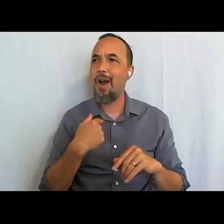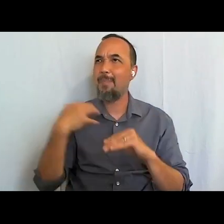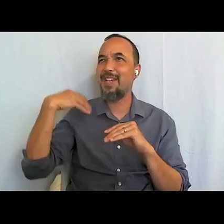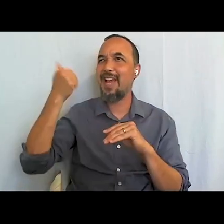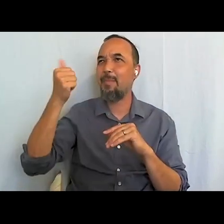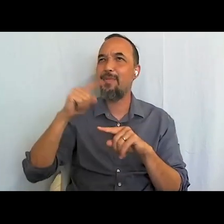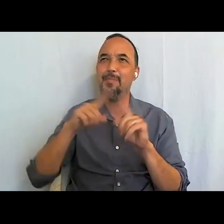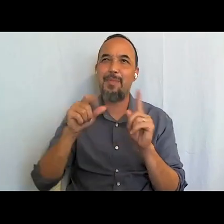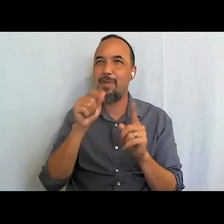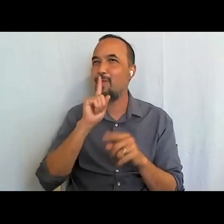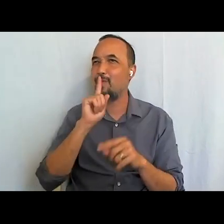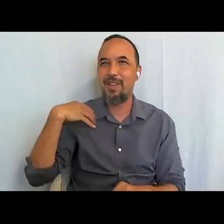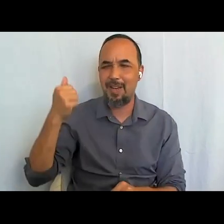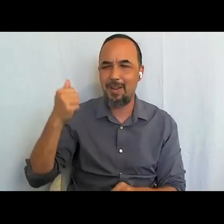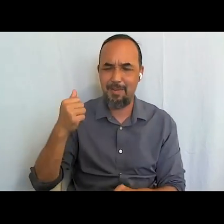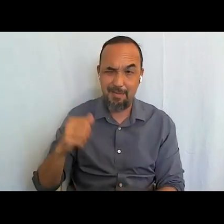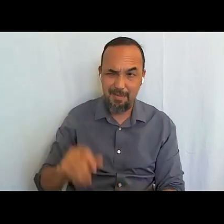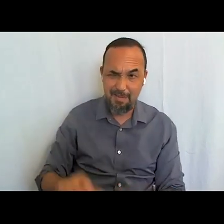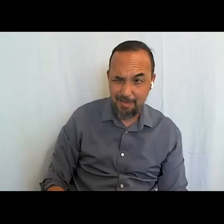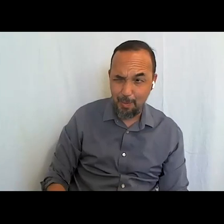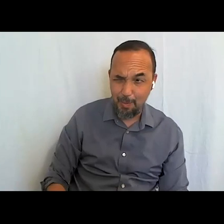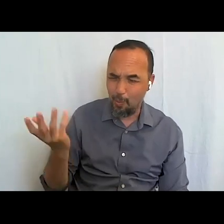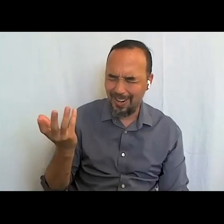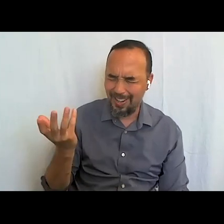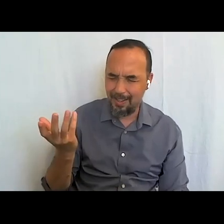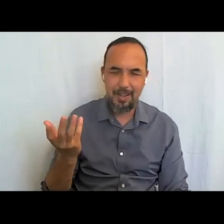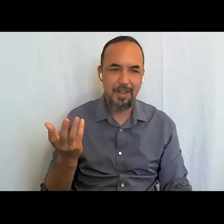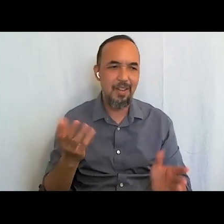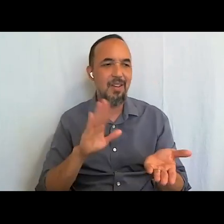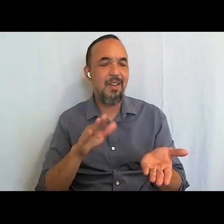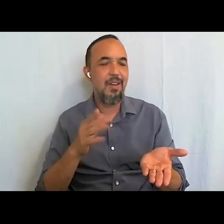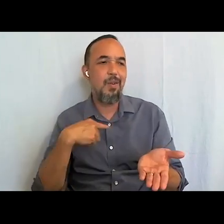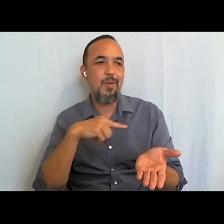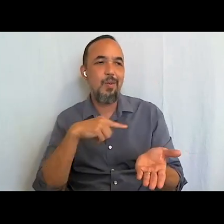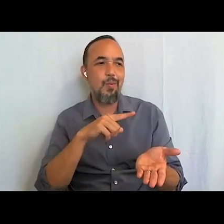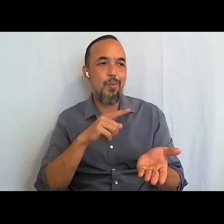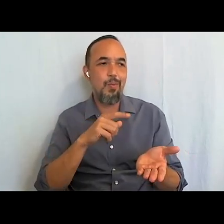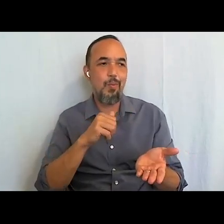work? And she said, we operate autonomously